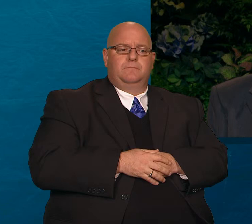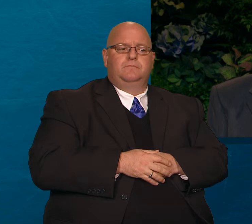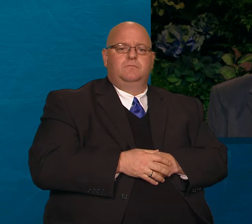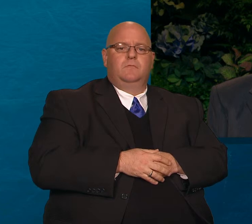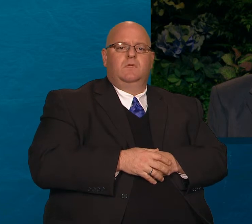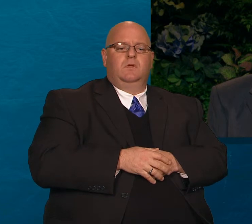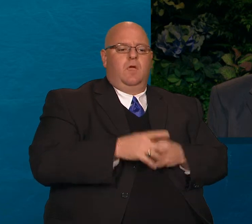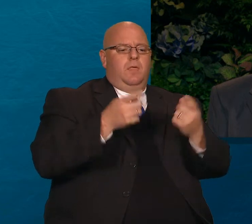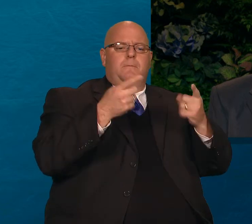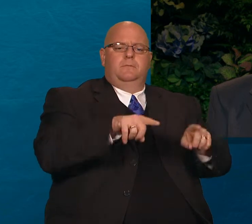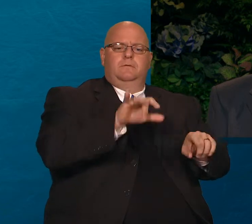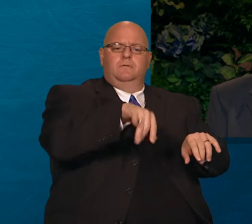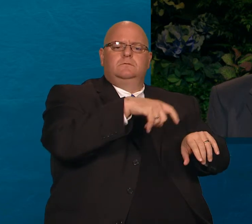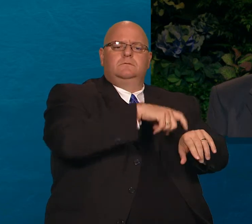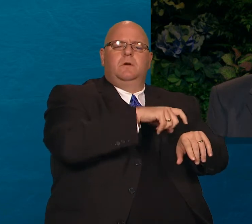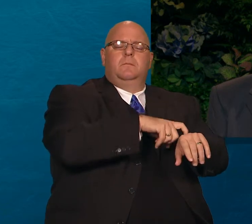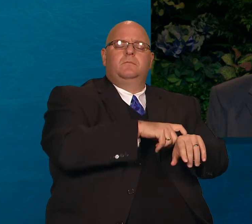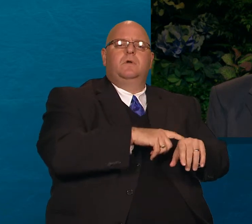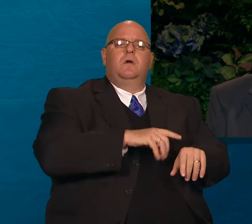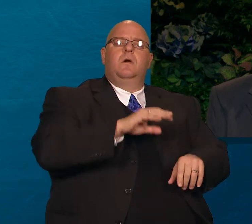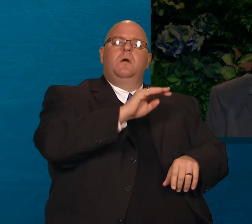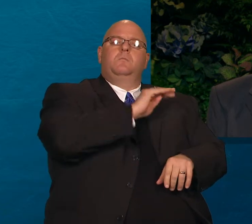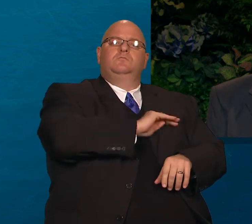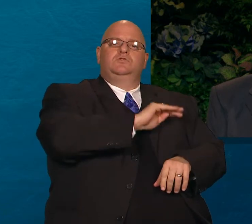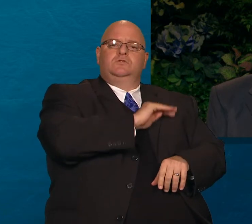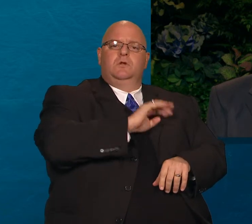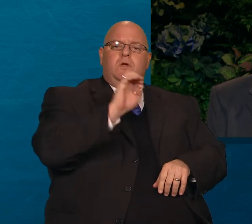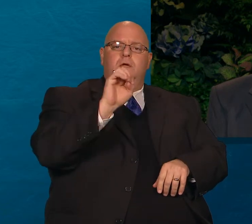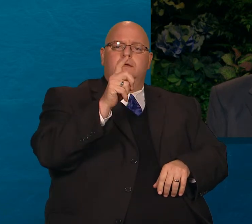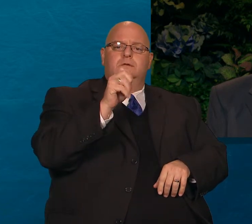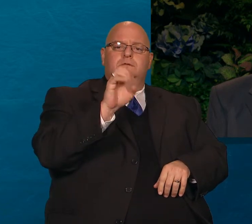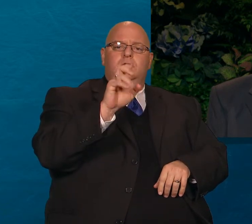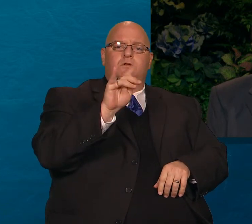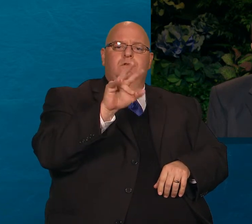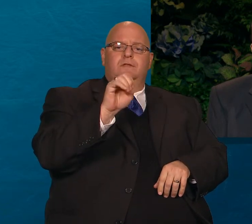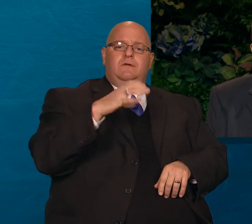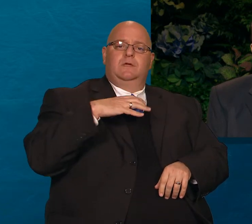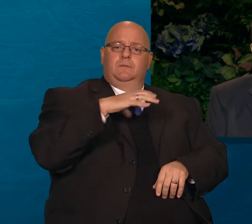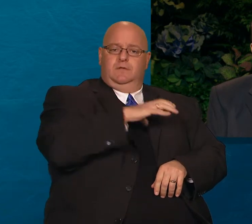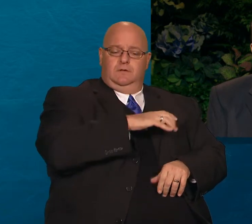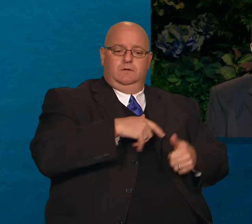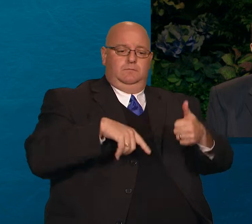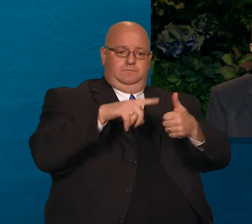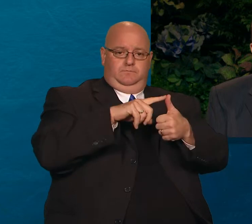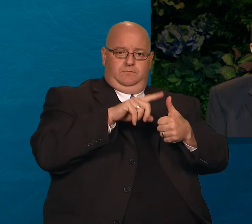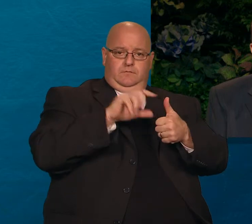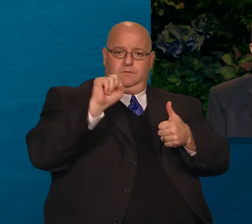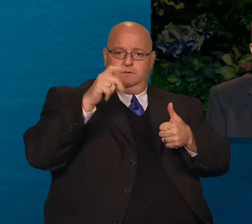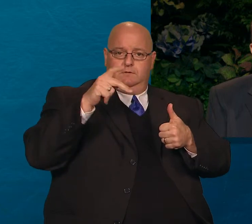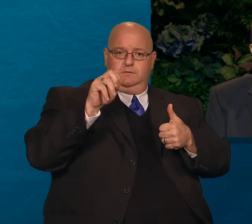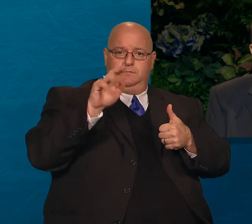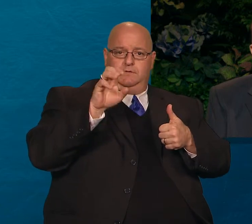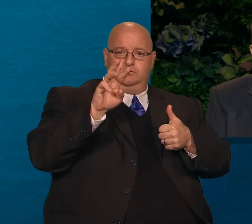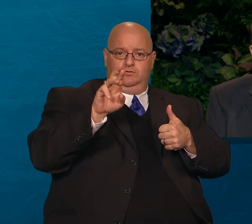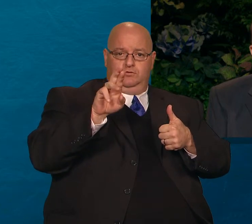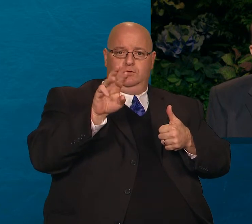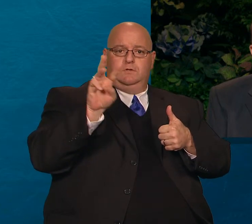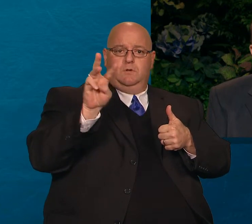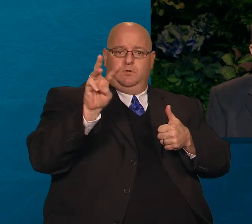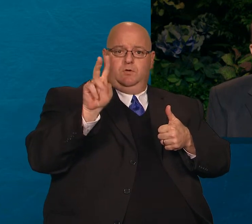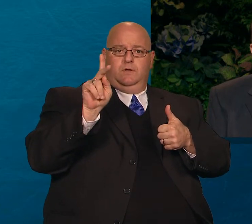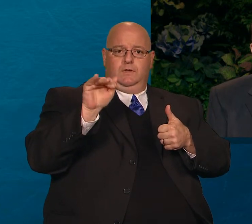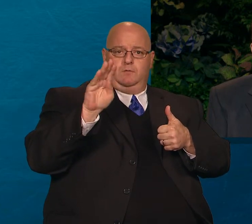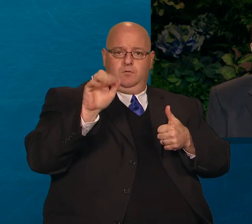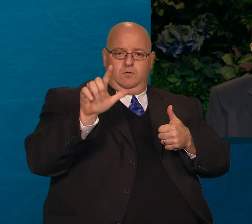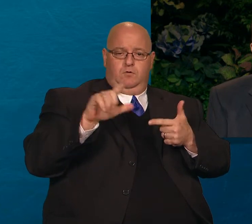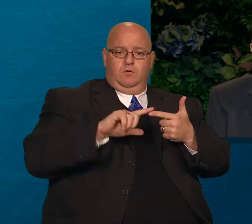At that time, the Missionary Executive Committee was comprised of Spencer W. Kimball, Gordon B.